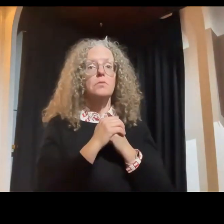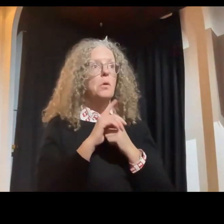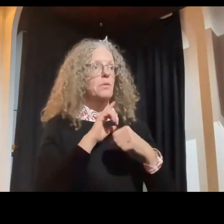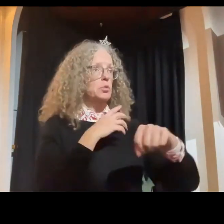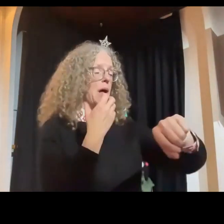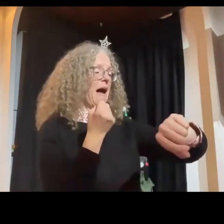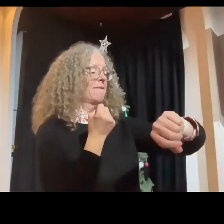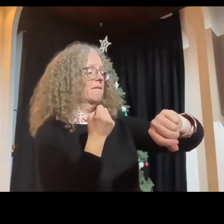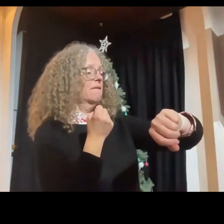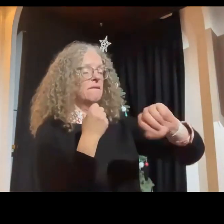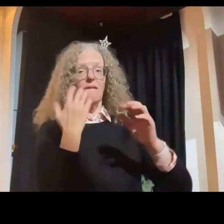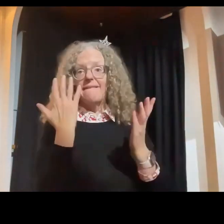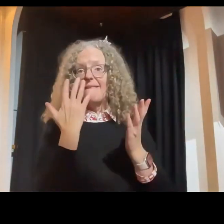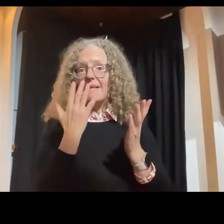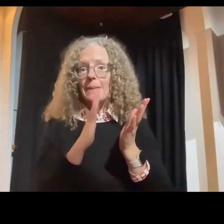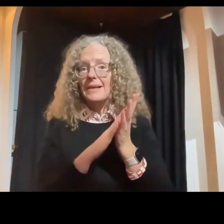other questions in the room?